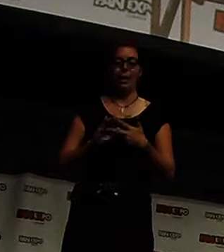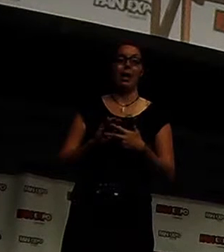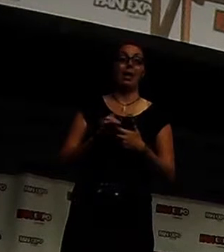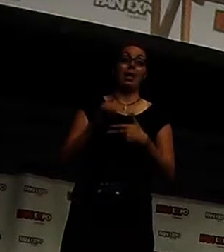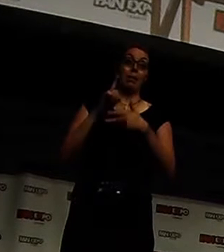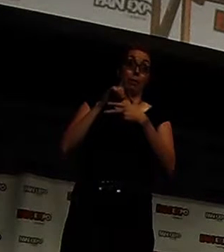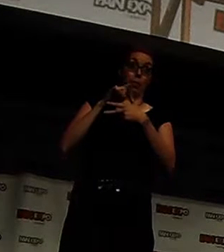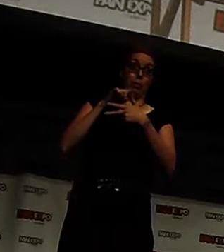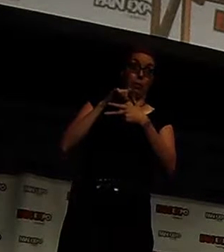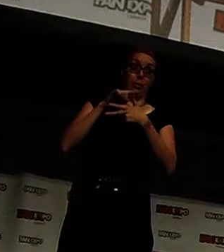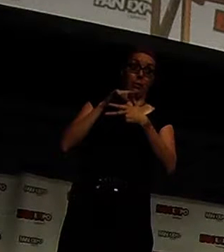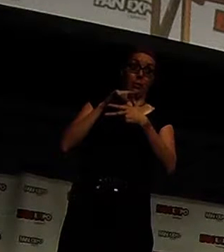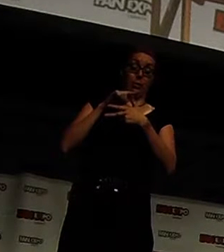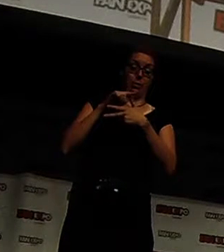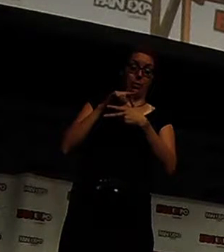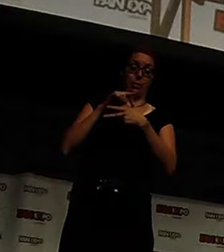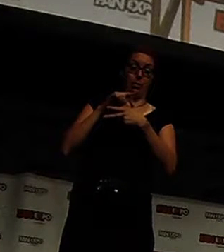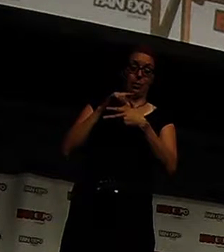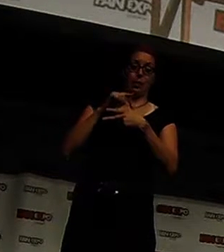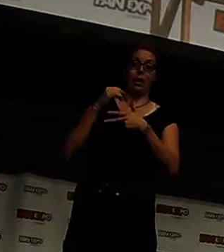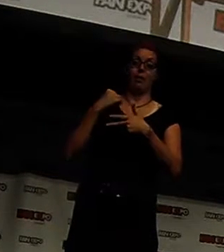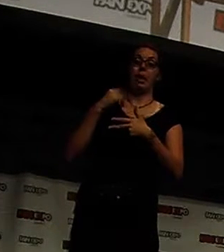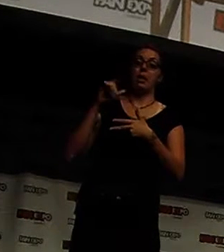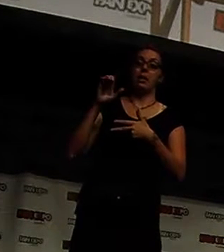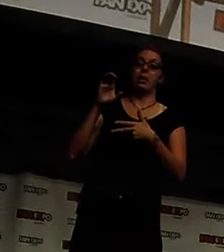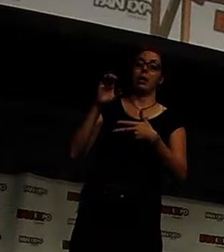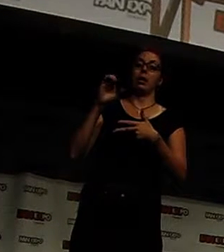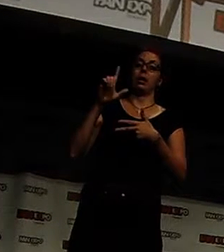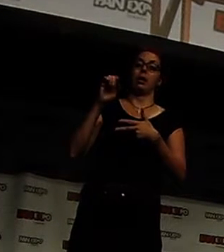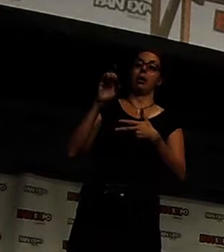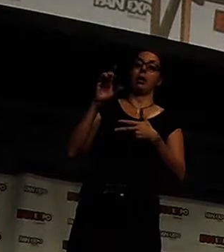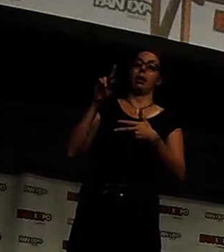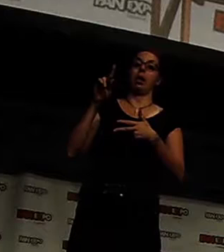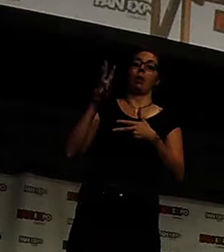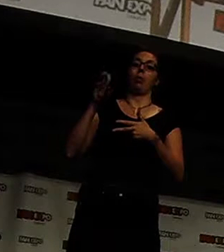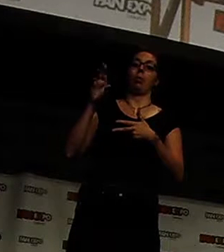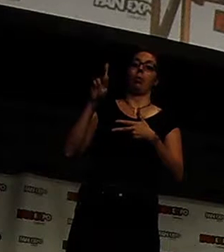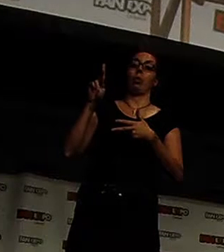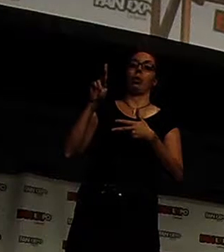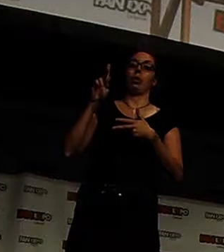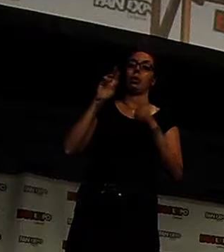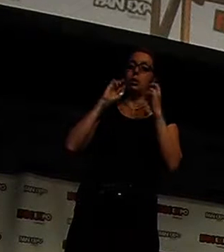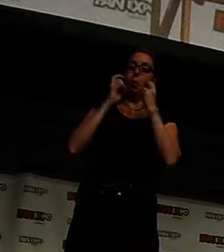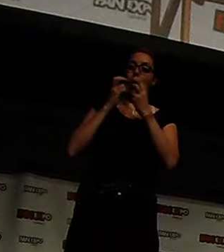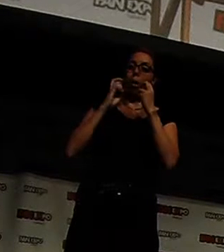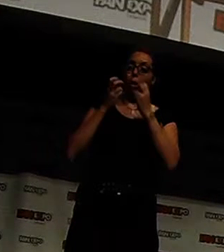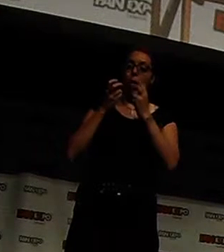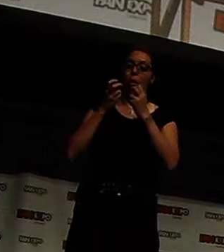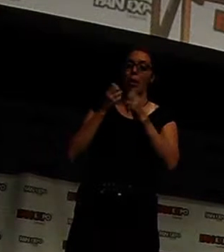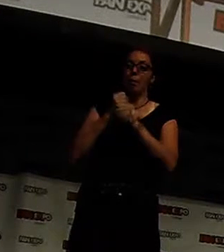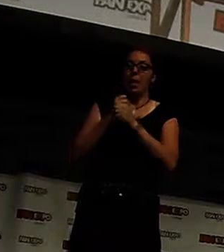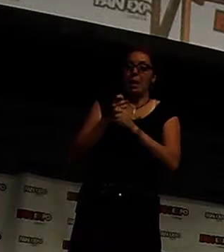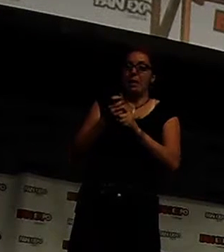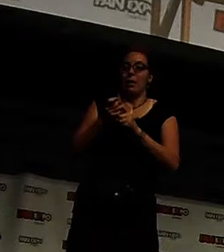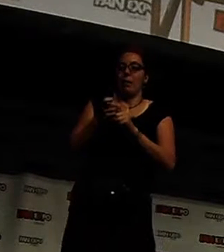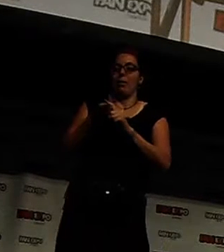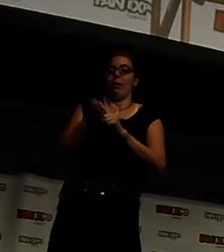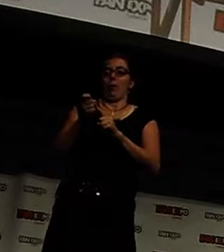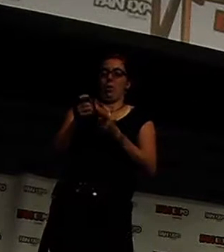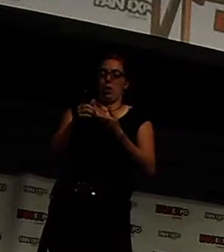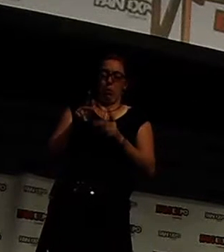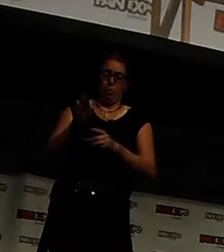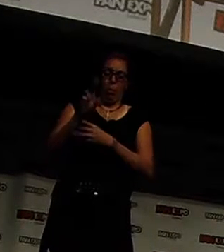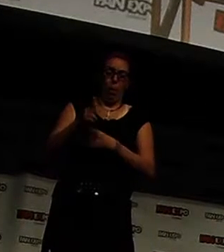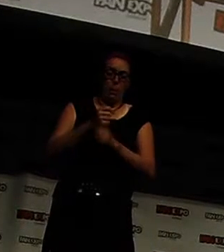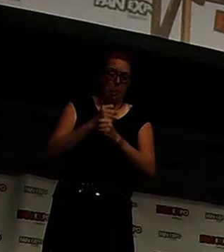The first one is I have a line about a clockwork squirrel. And so props made a clockwork squirrel, just for no apparent reason,